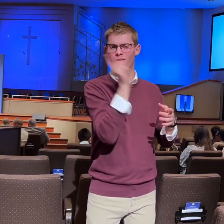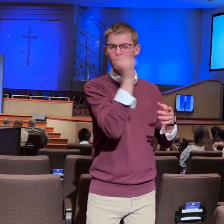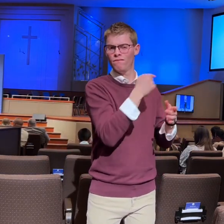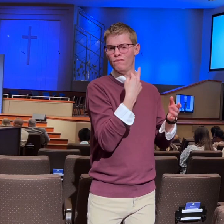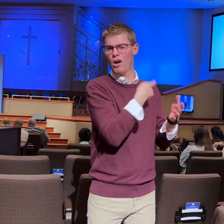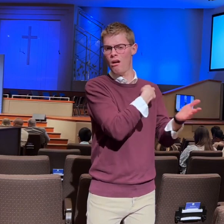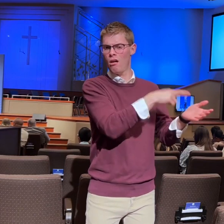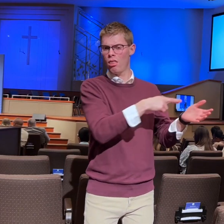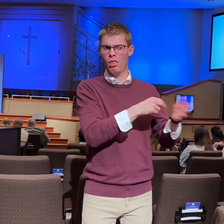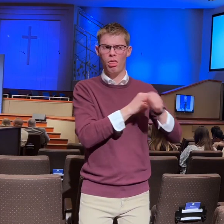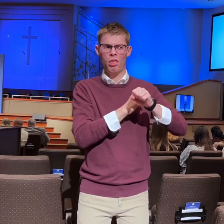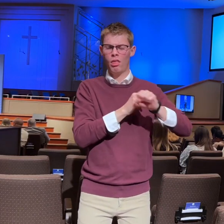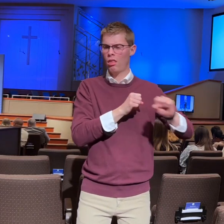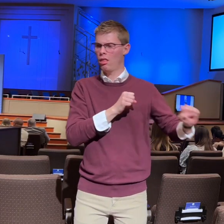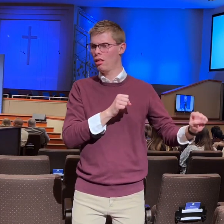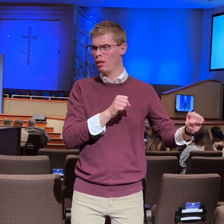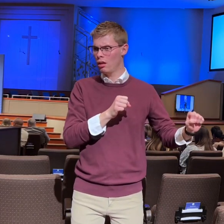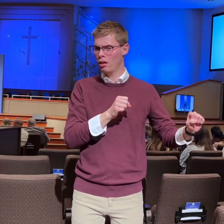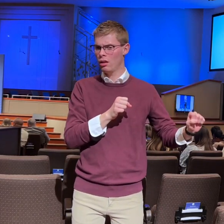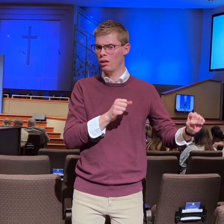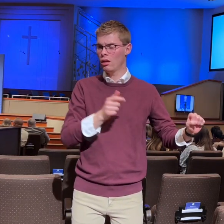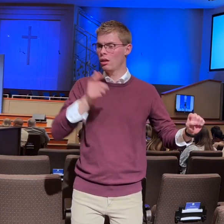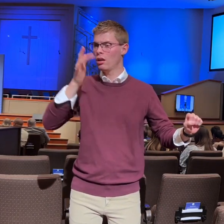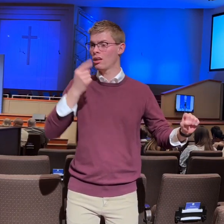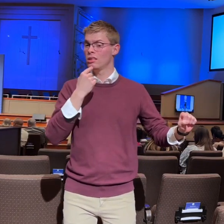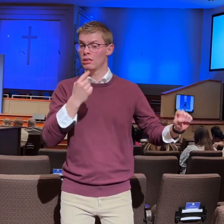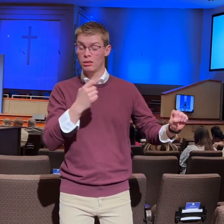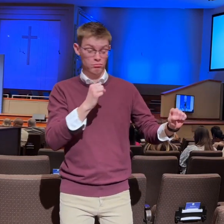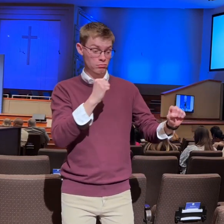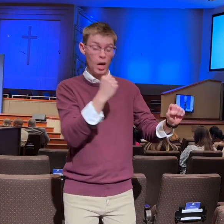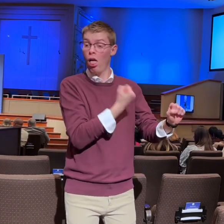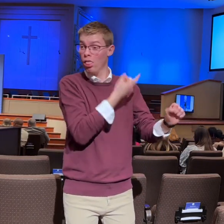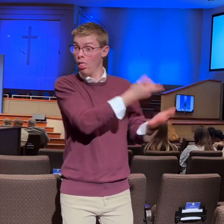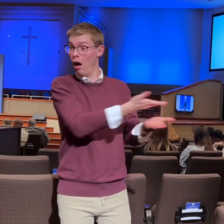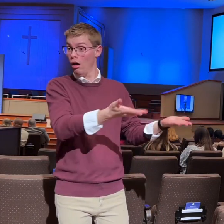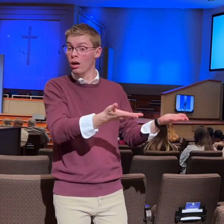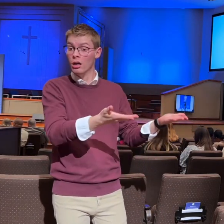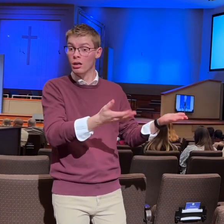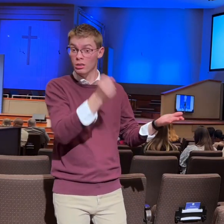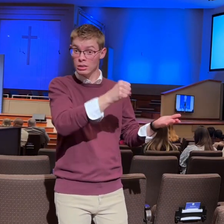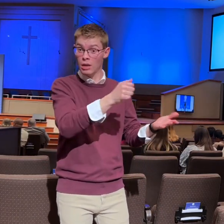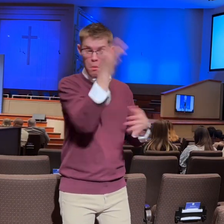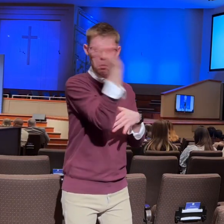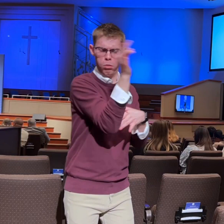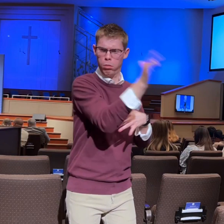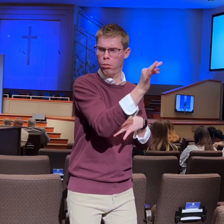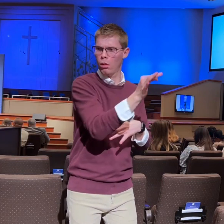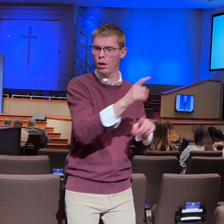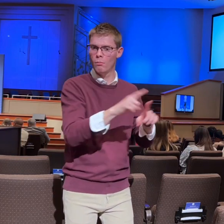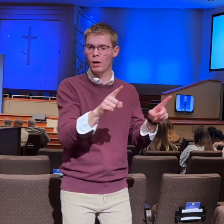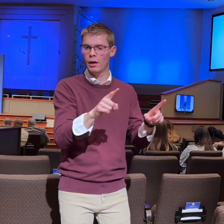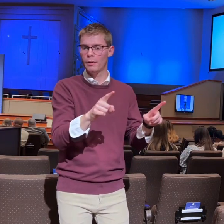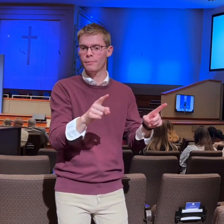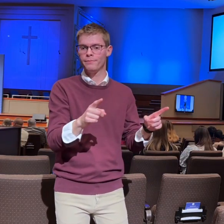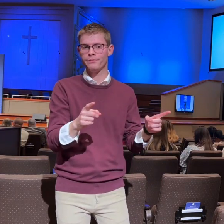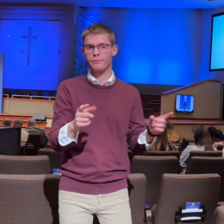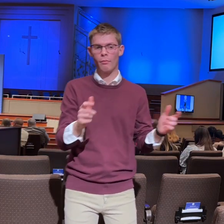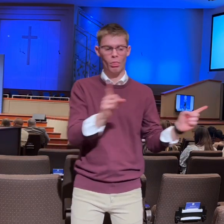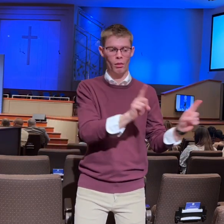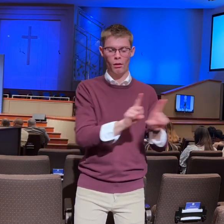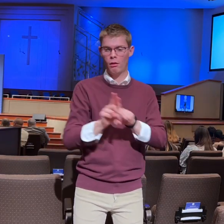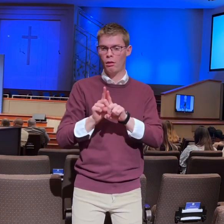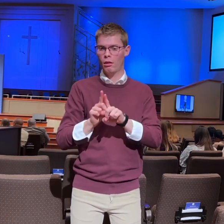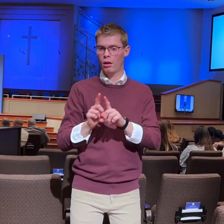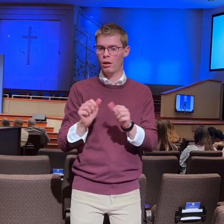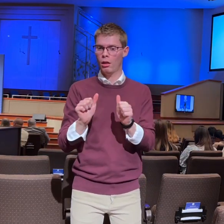occultic practice they're involved in. God says, look it. You can love them. You can preach Christ to them. But to bring them in and entertain them and let them